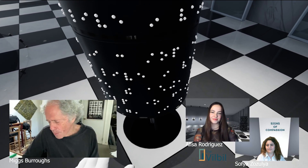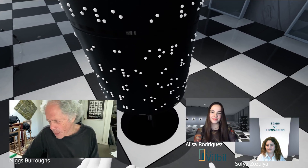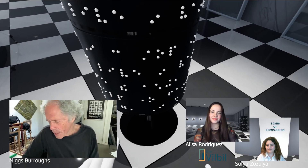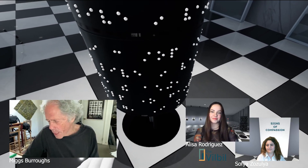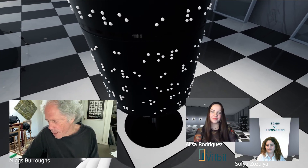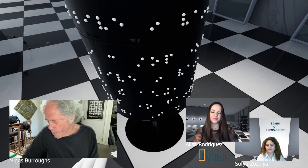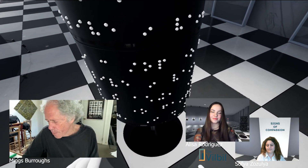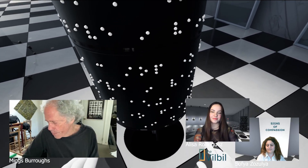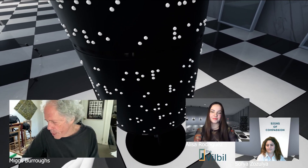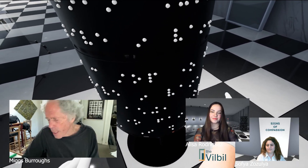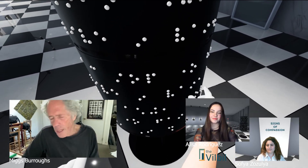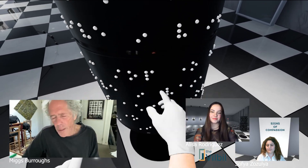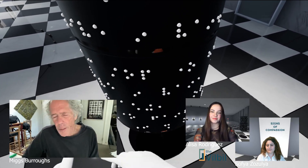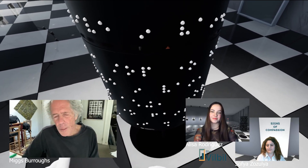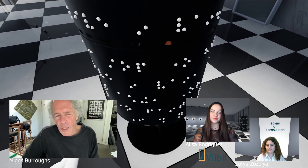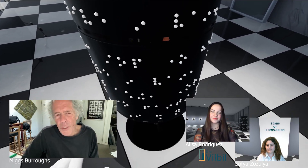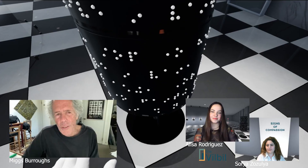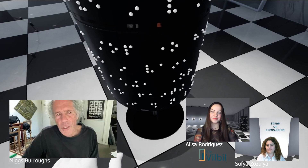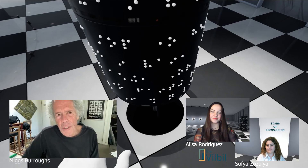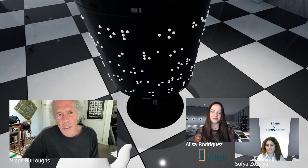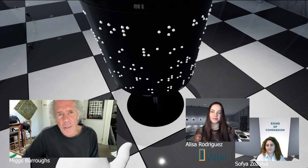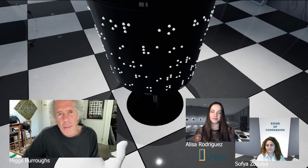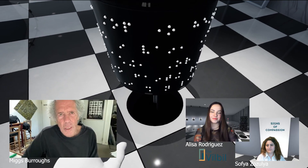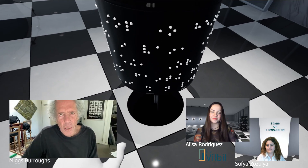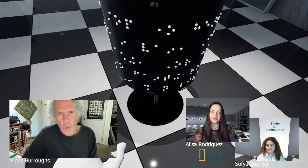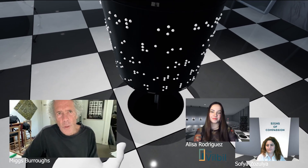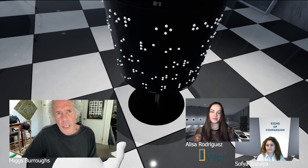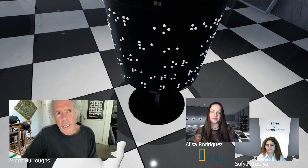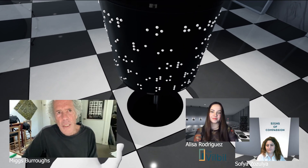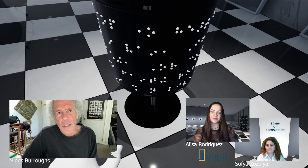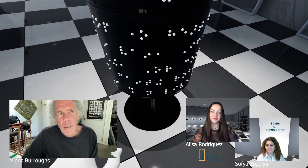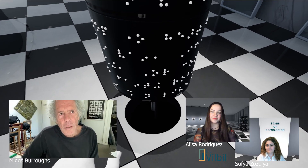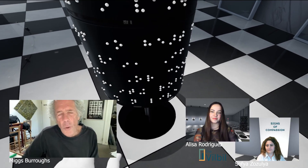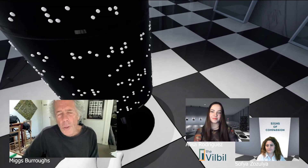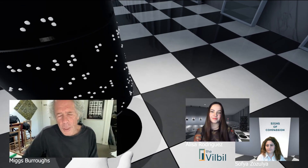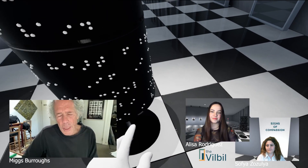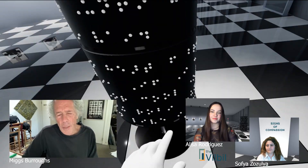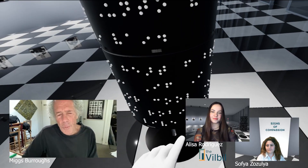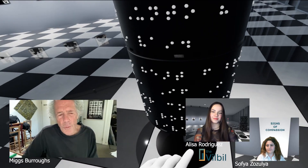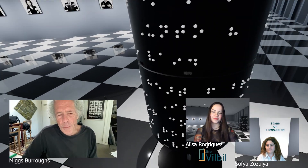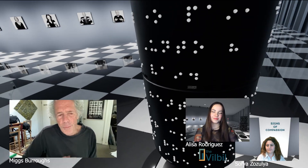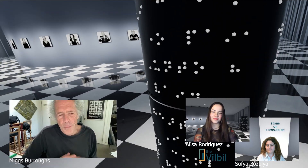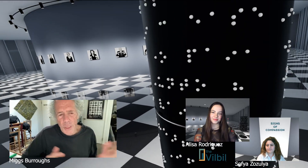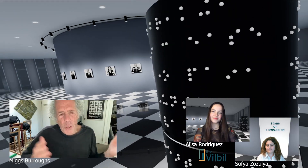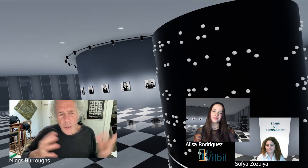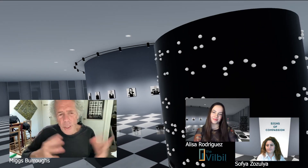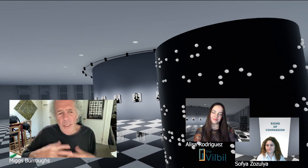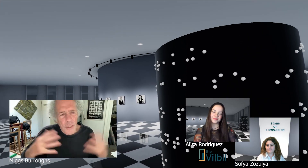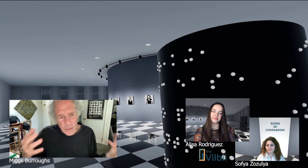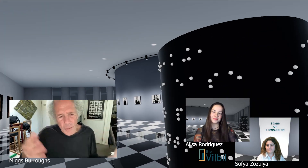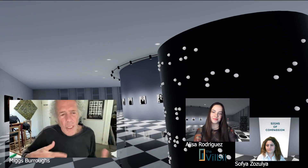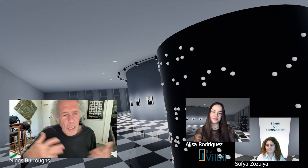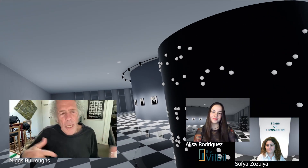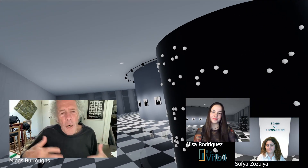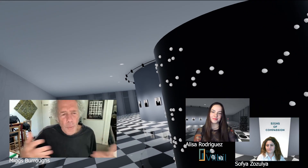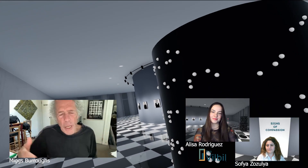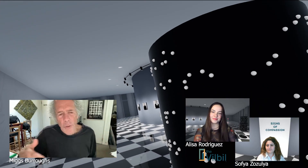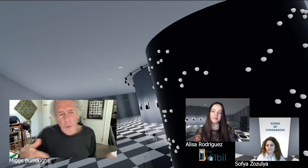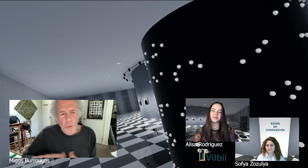But yeah, it's basically art related locally. I'm sort of been called on to help out